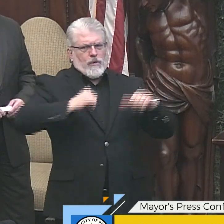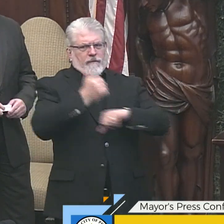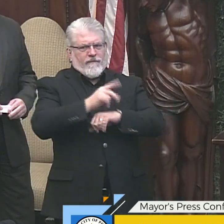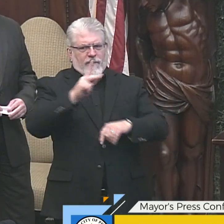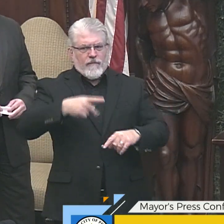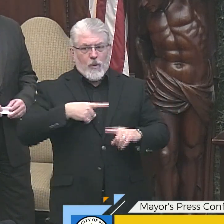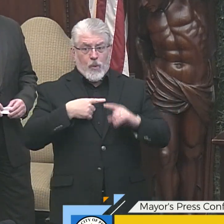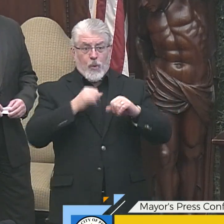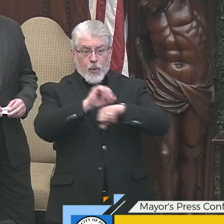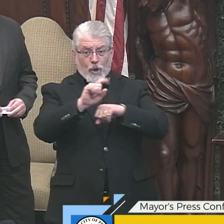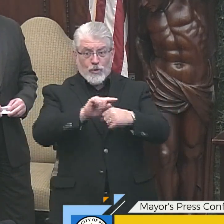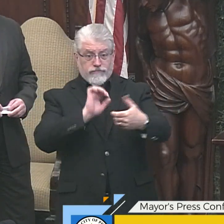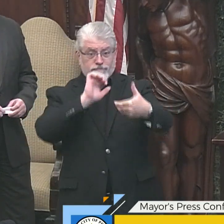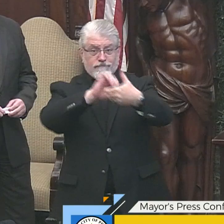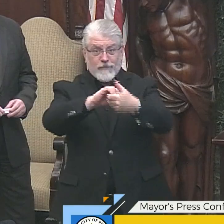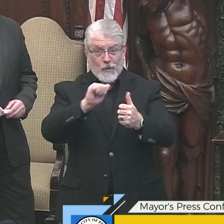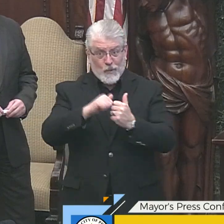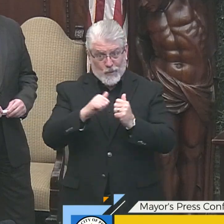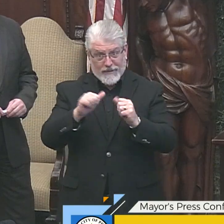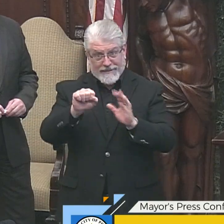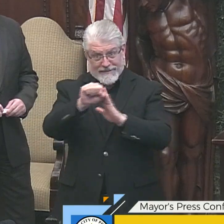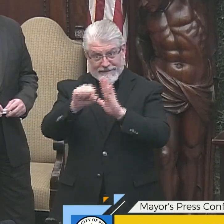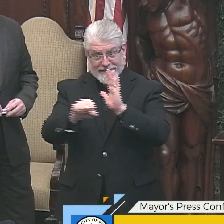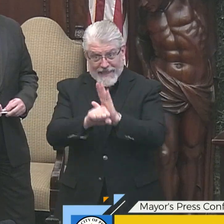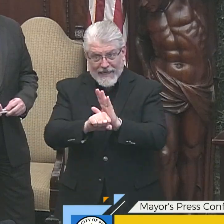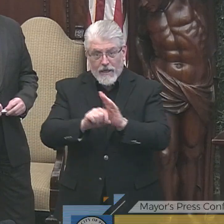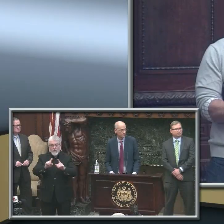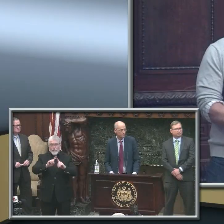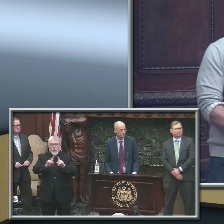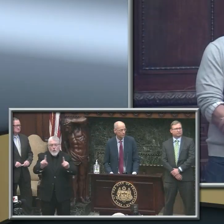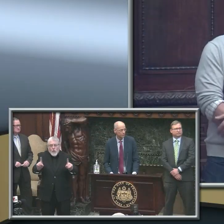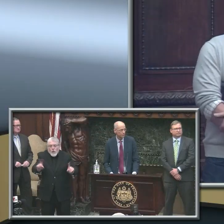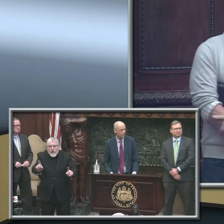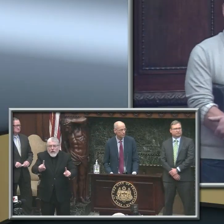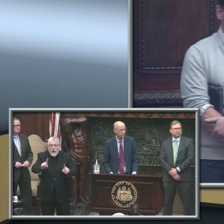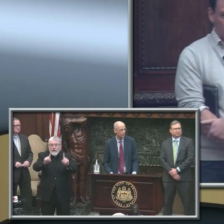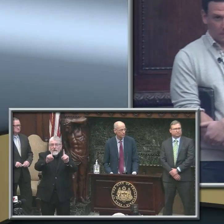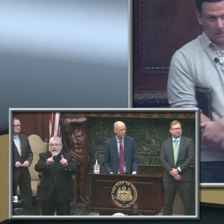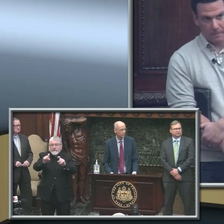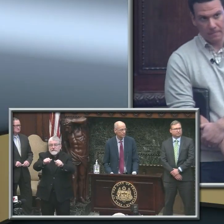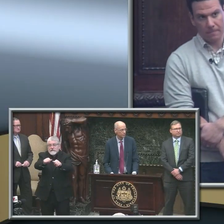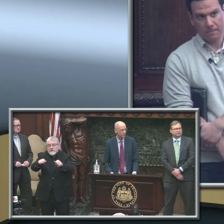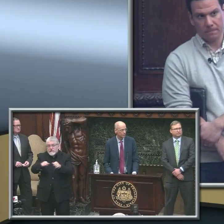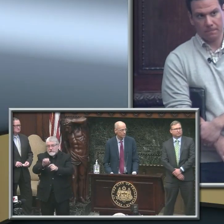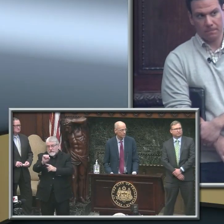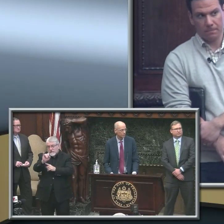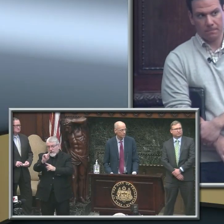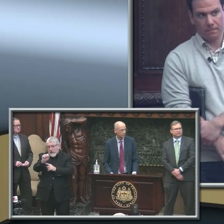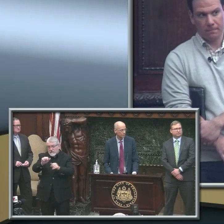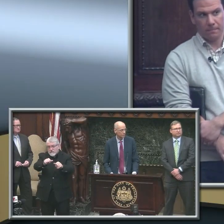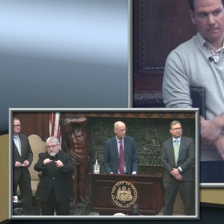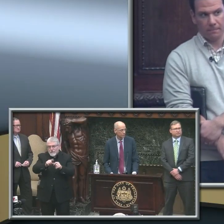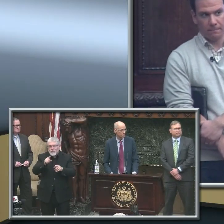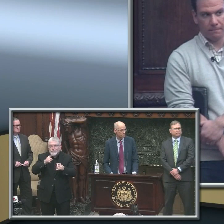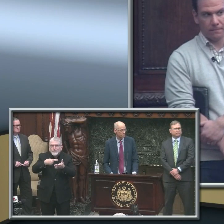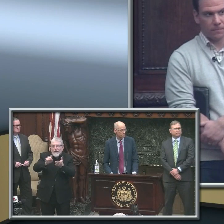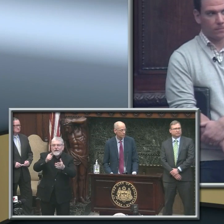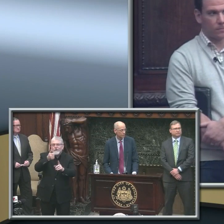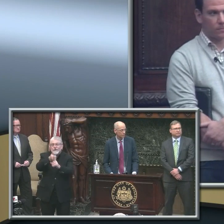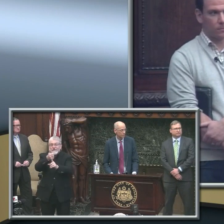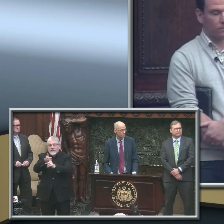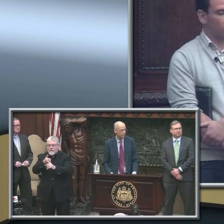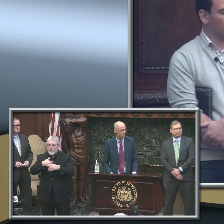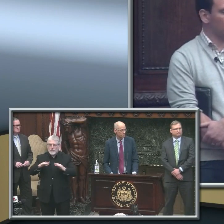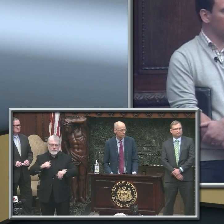we will have more information in the next 2-3 days on that. Okay, given that liquor stores are closing tonight, is the